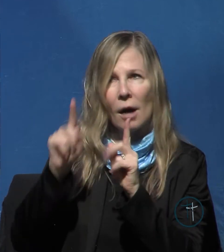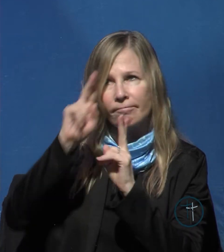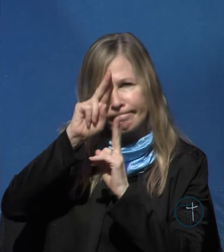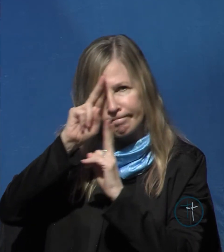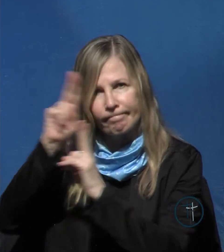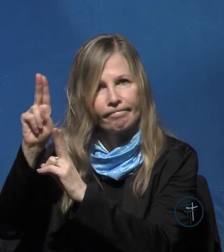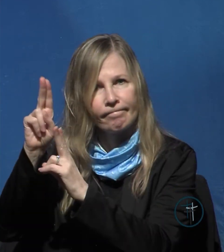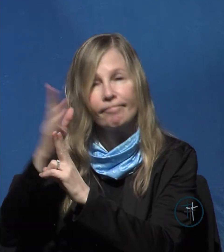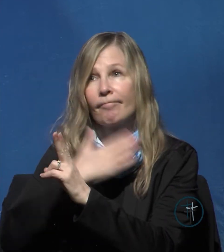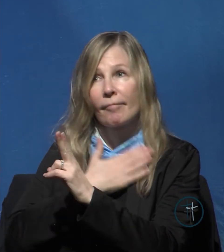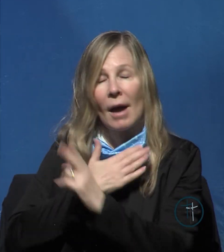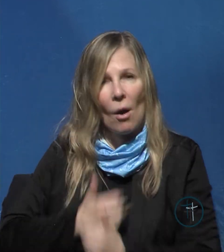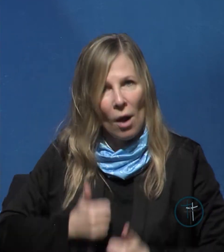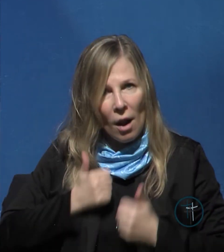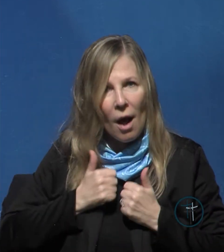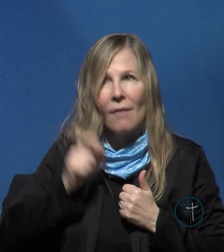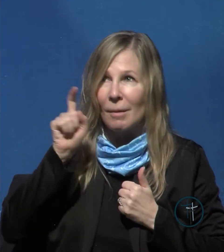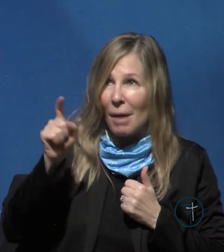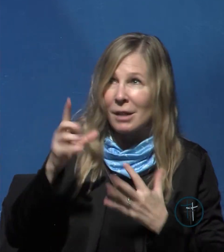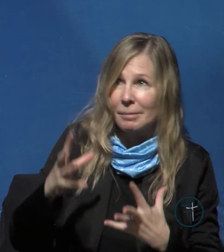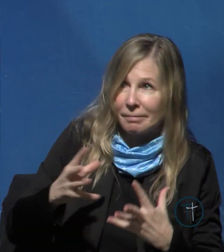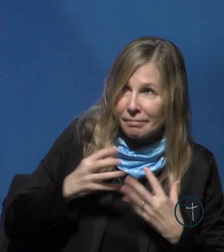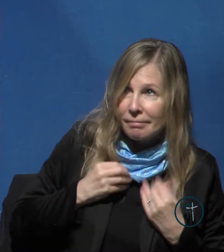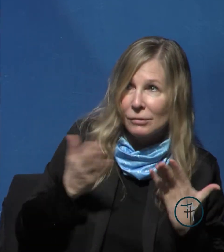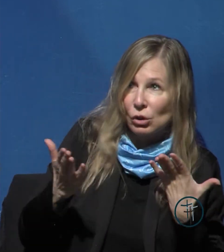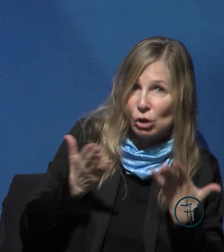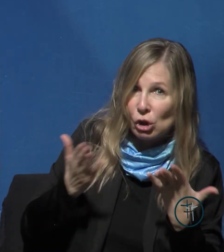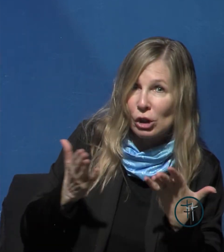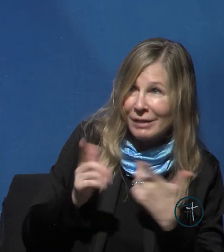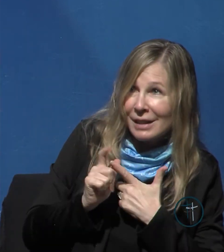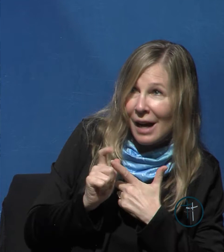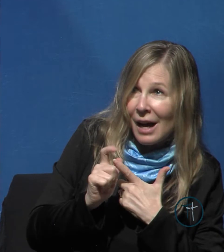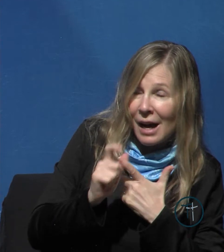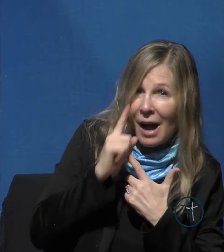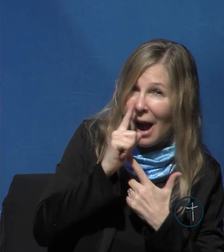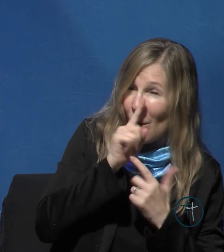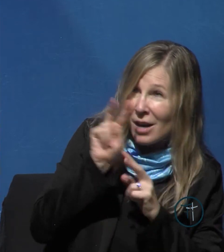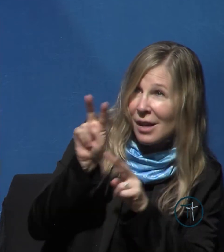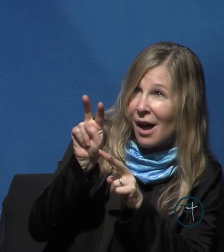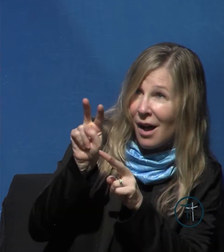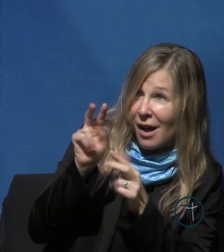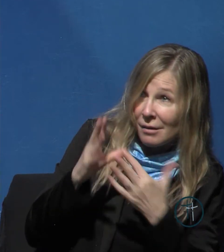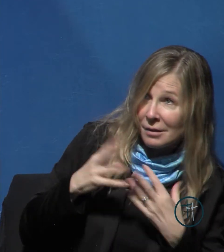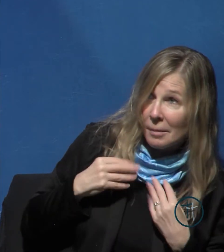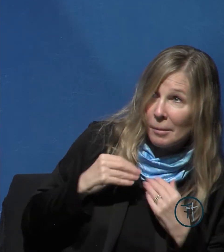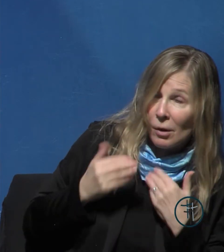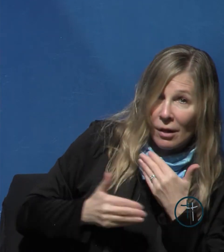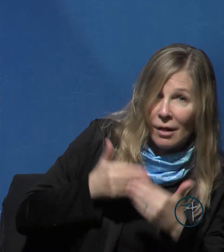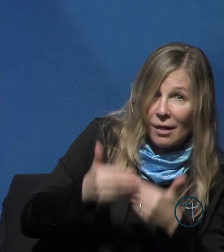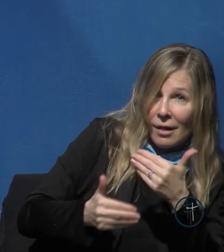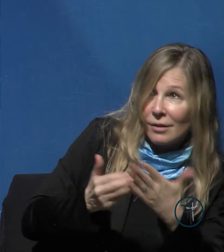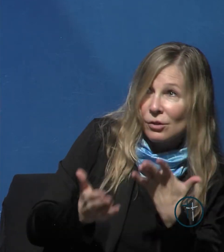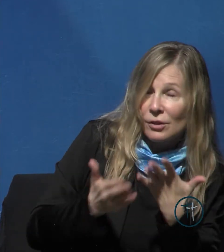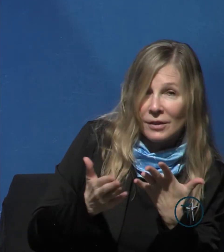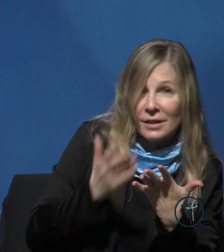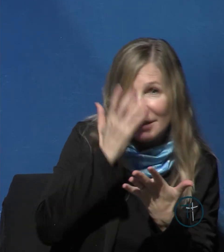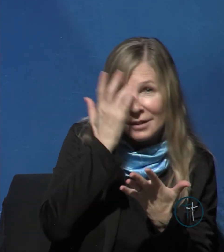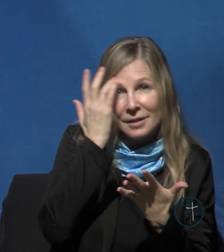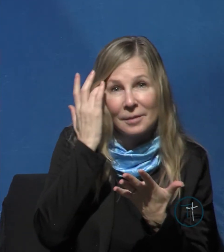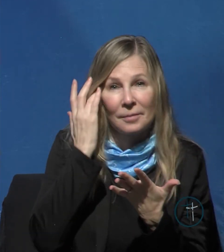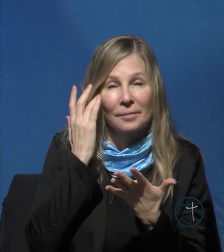But our life is to be an acceptable service. Running the race, fixing our eyes on Jesus is an acceptable service.